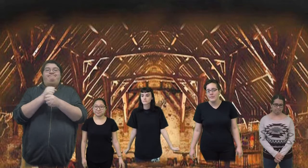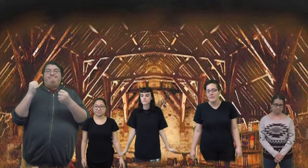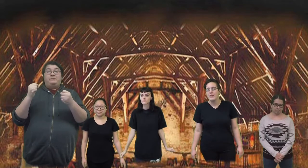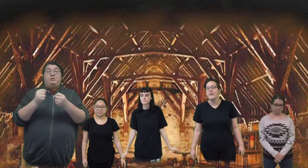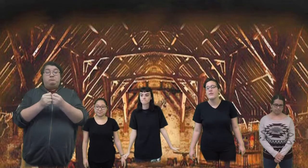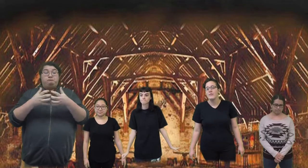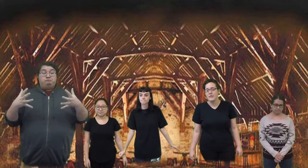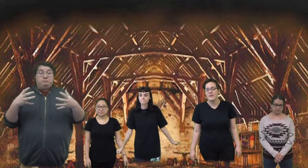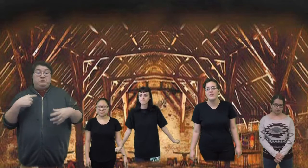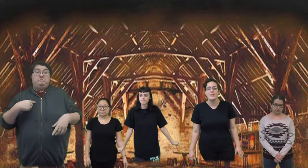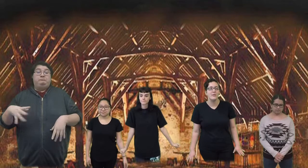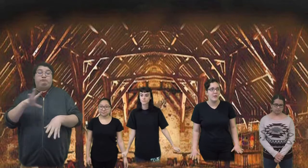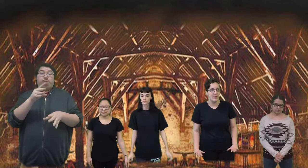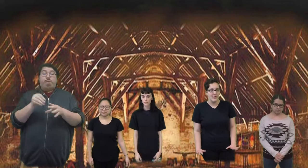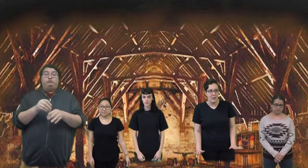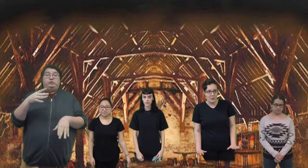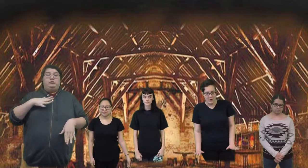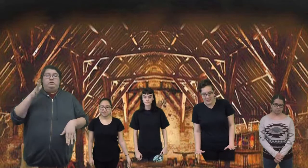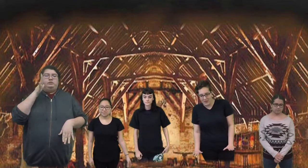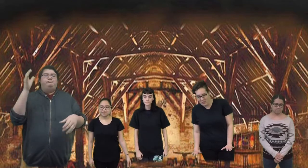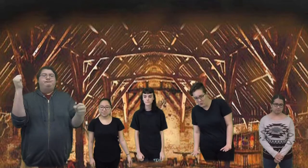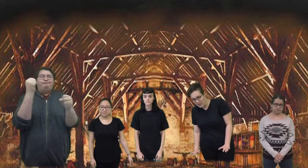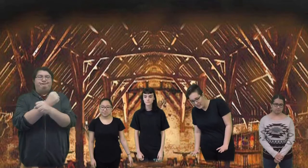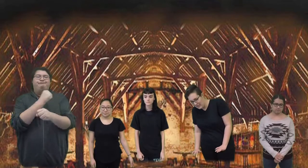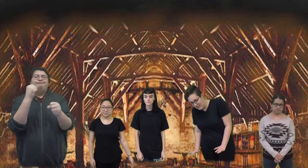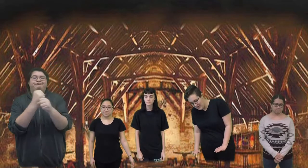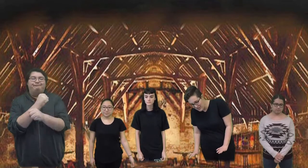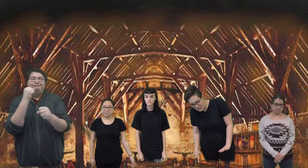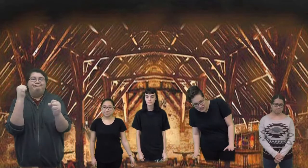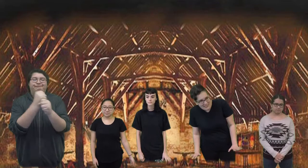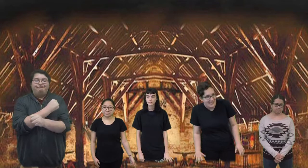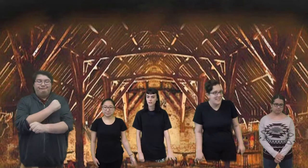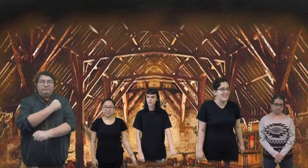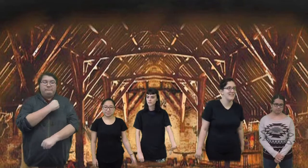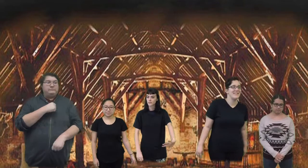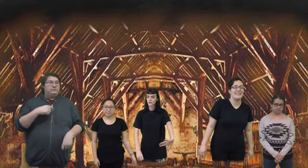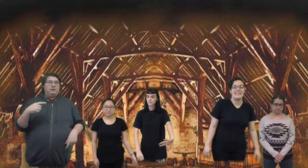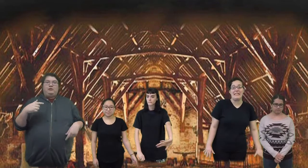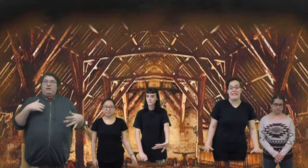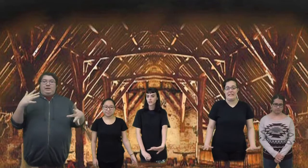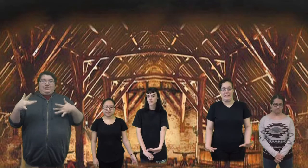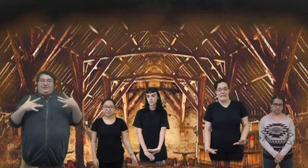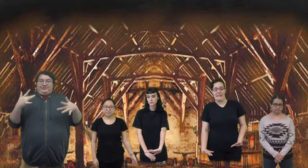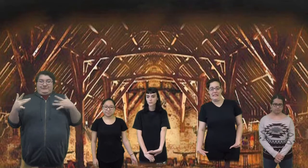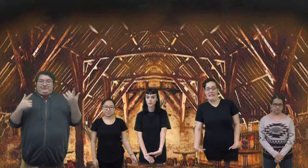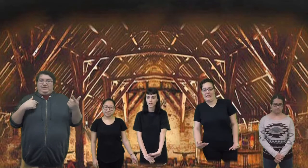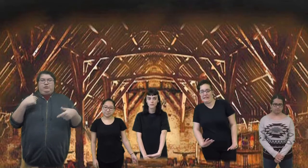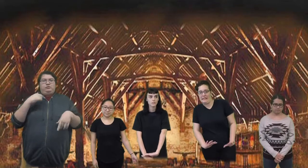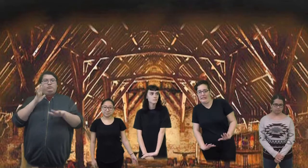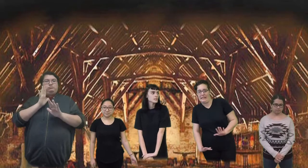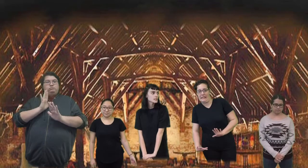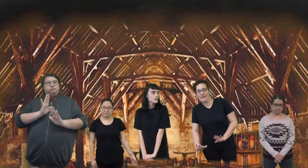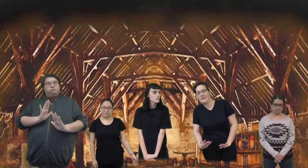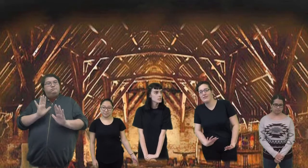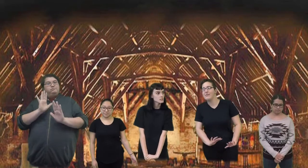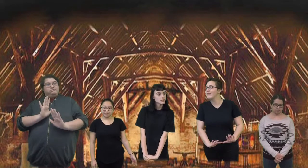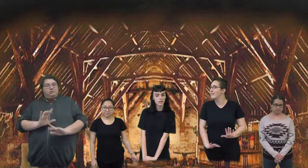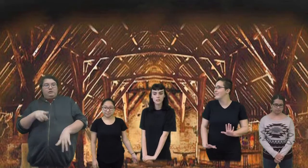mission abolitionists Give me a position, show me where the ammunition is Oh, am I talking too loud? Sometimes I get overexcited,